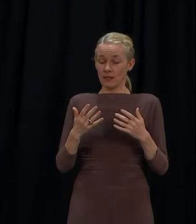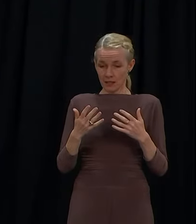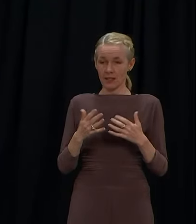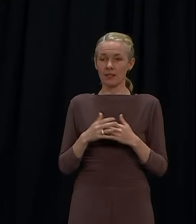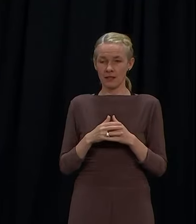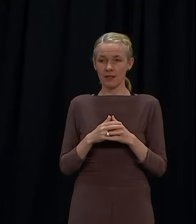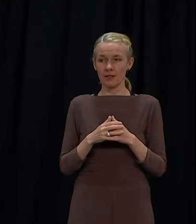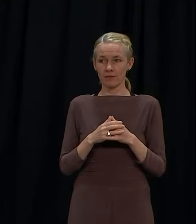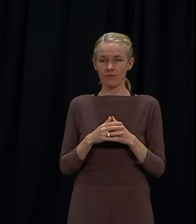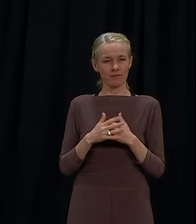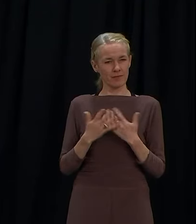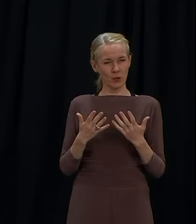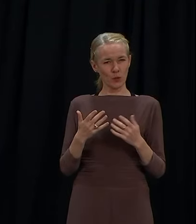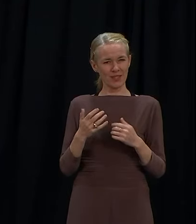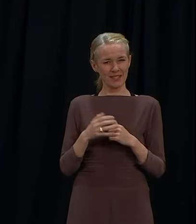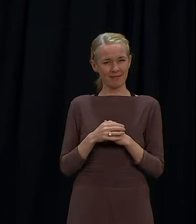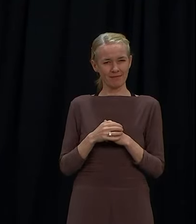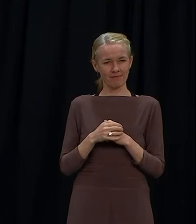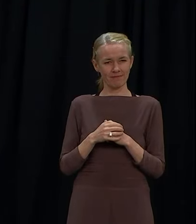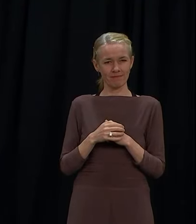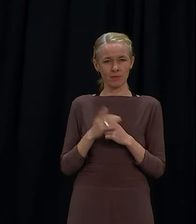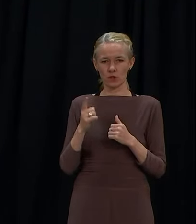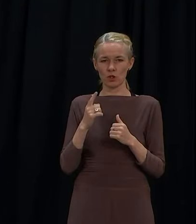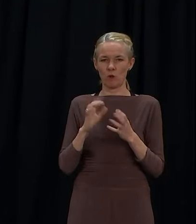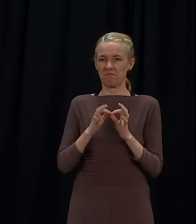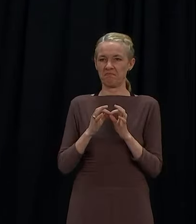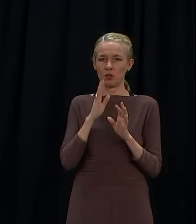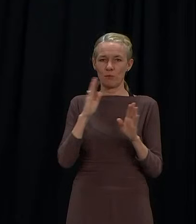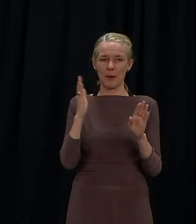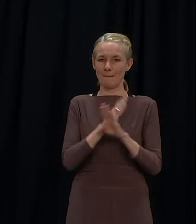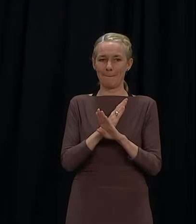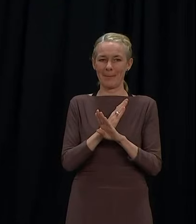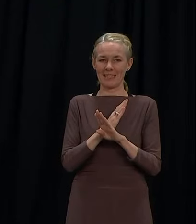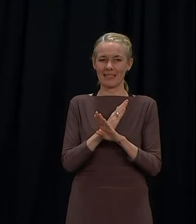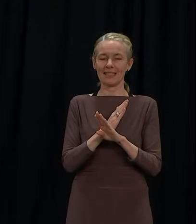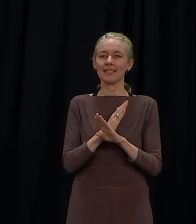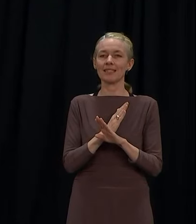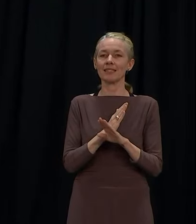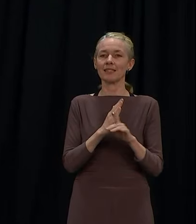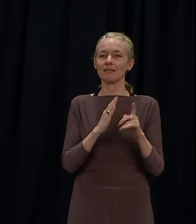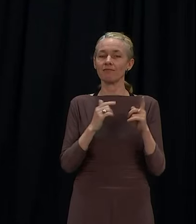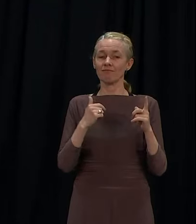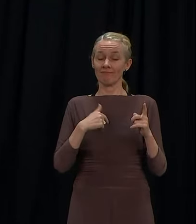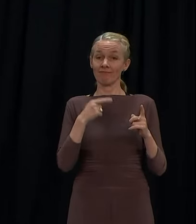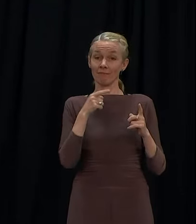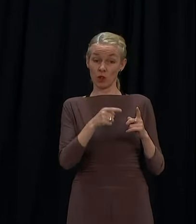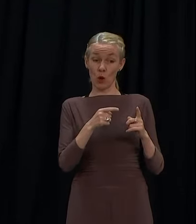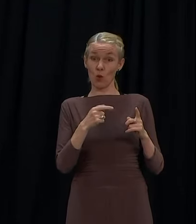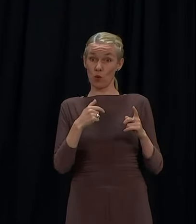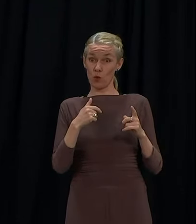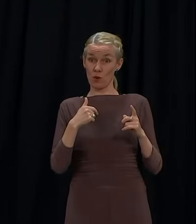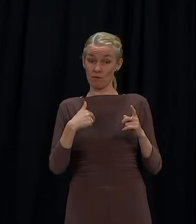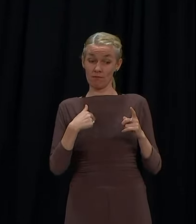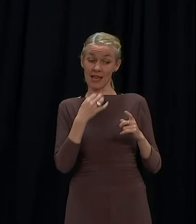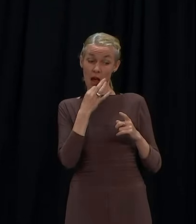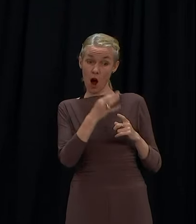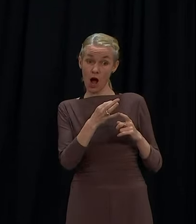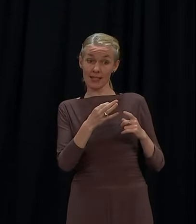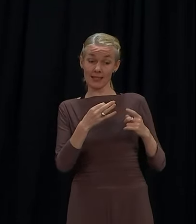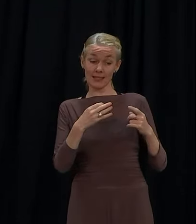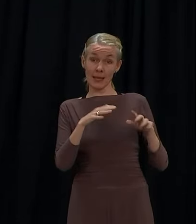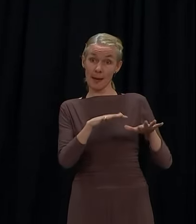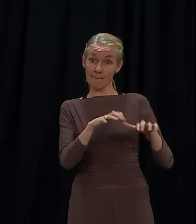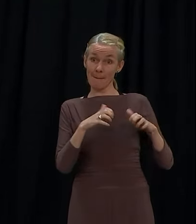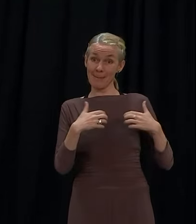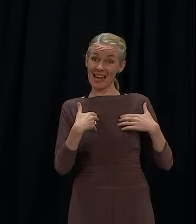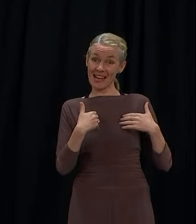got 16 at this present point in time. But every time we've asked the Public Health Unit whether or not they have a concern that there are compliance issues or anything to